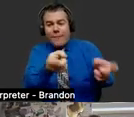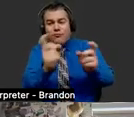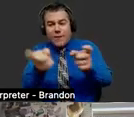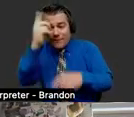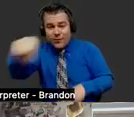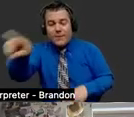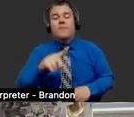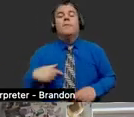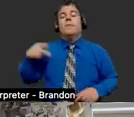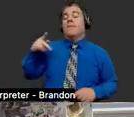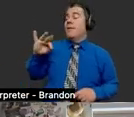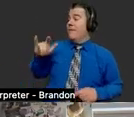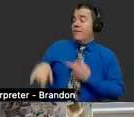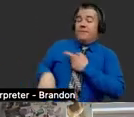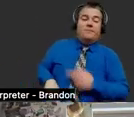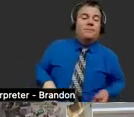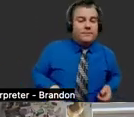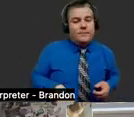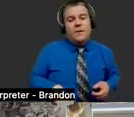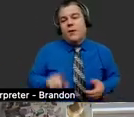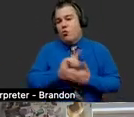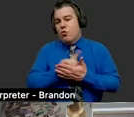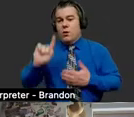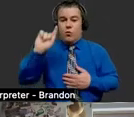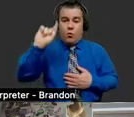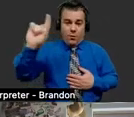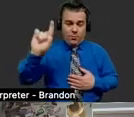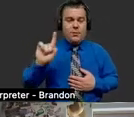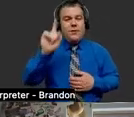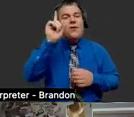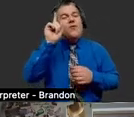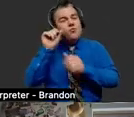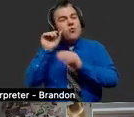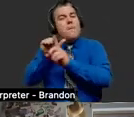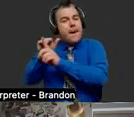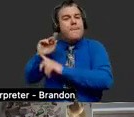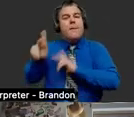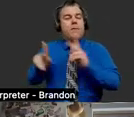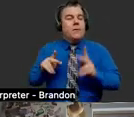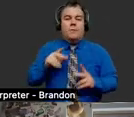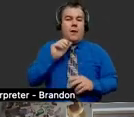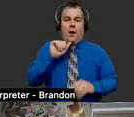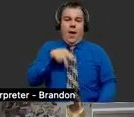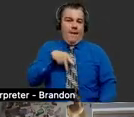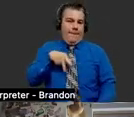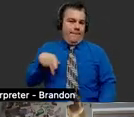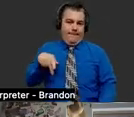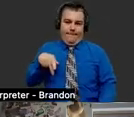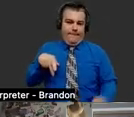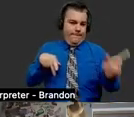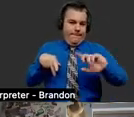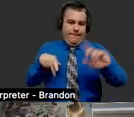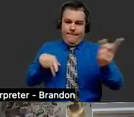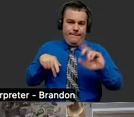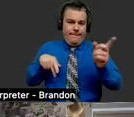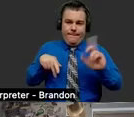your pivotal dashboard. Here's week 1. Okay, remind people, this is not an app, okay? But so you